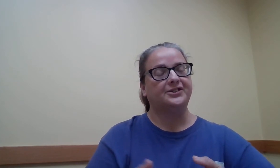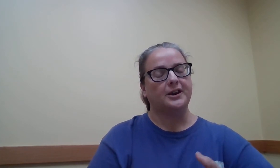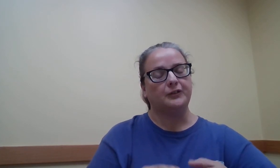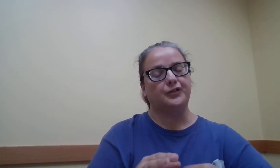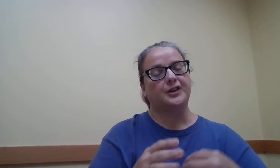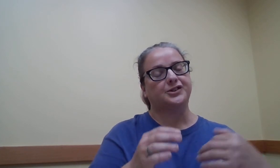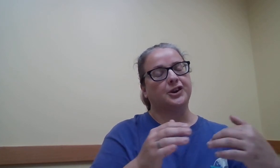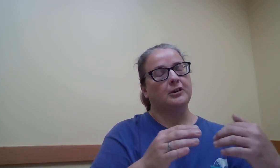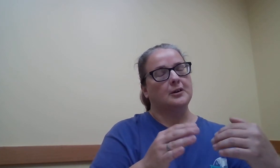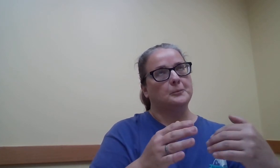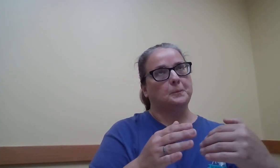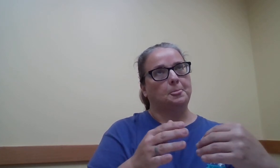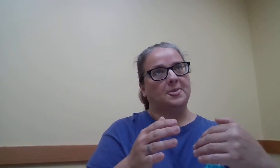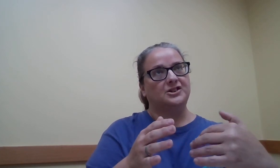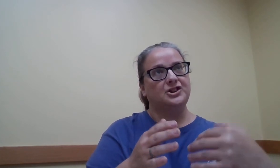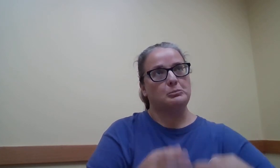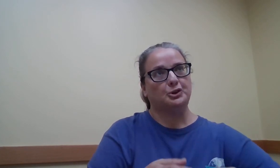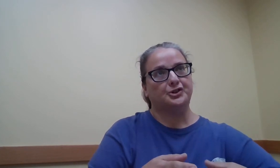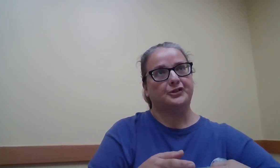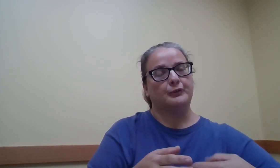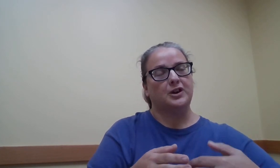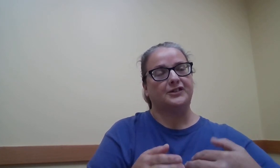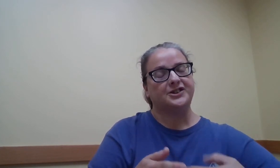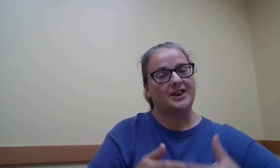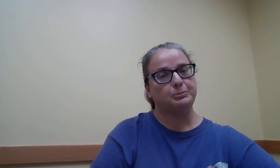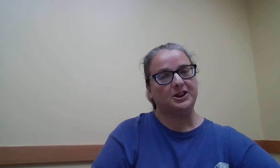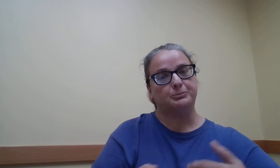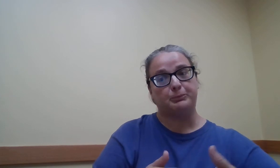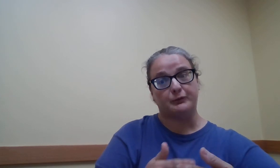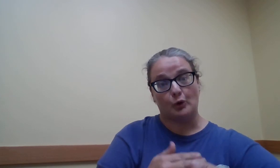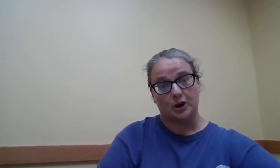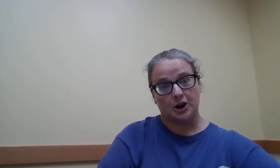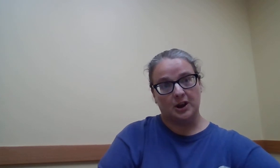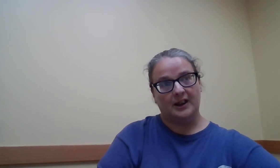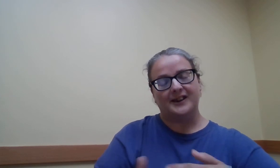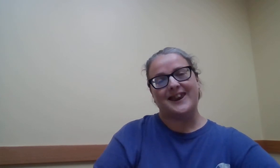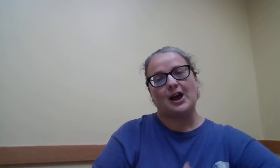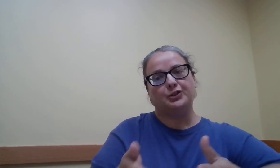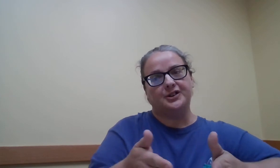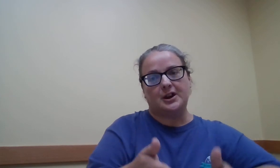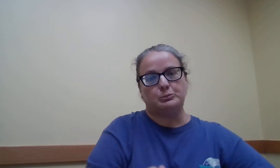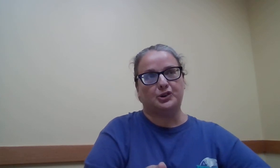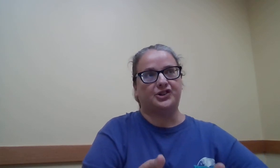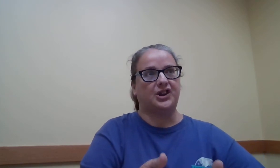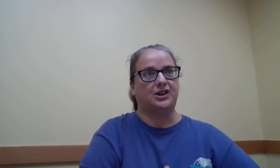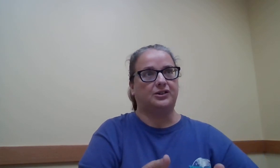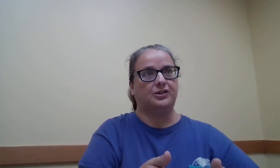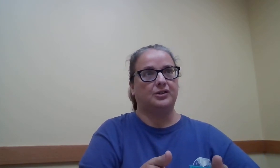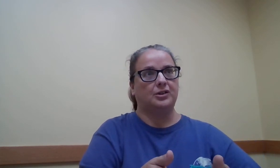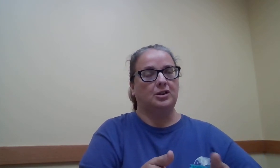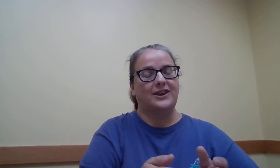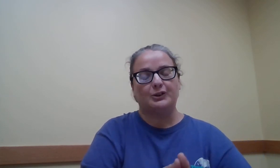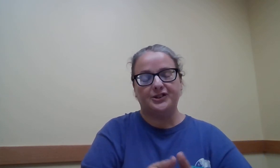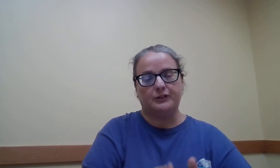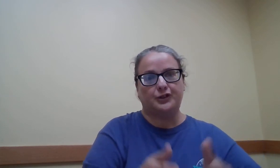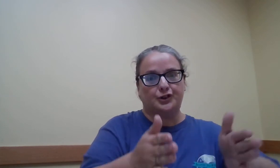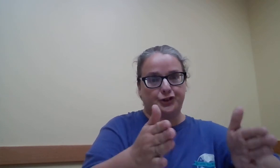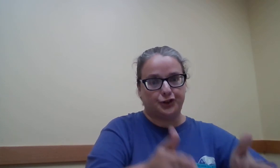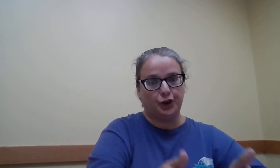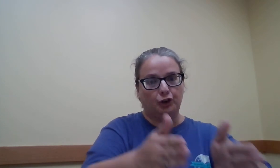instead of the numbers in the tens place before, now instead of there's